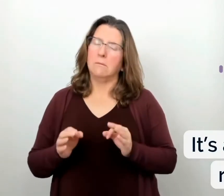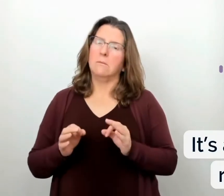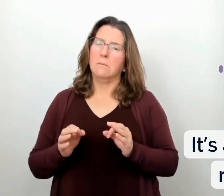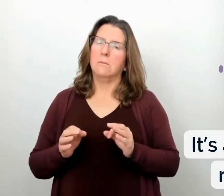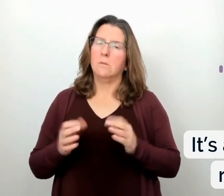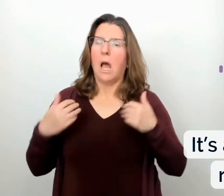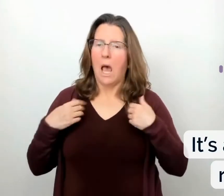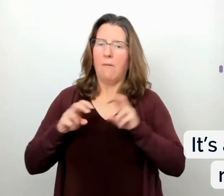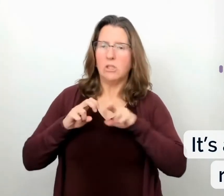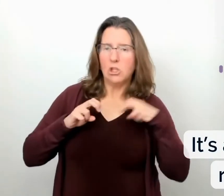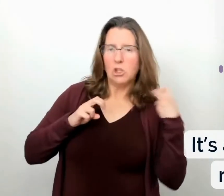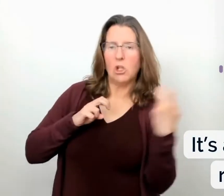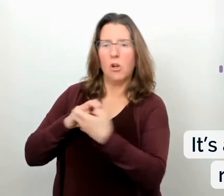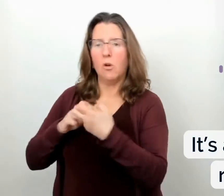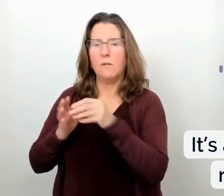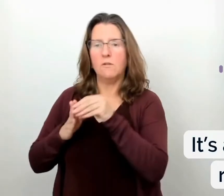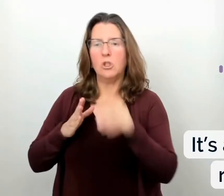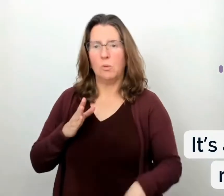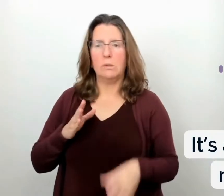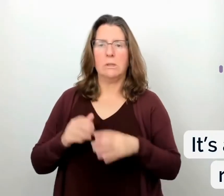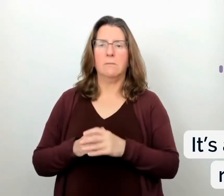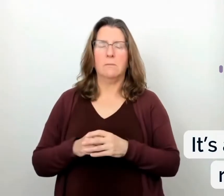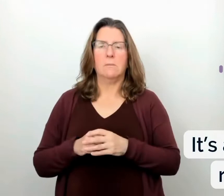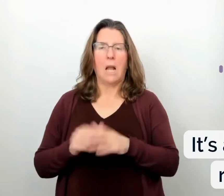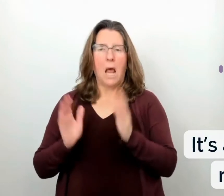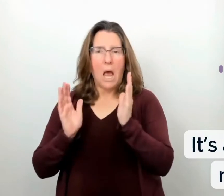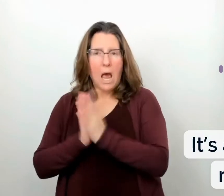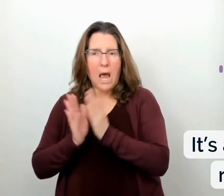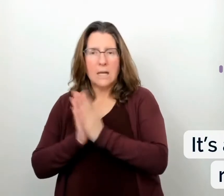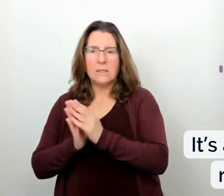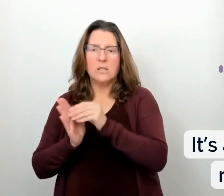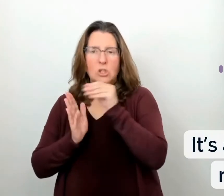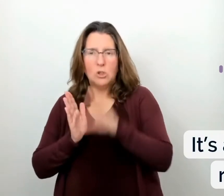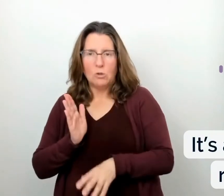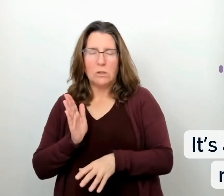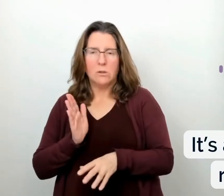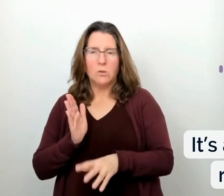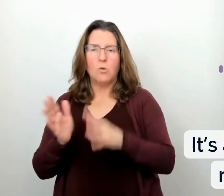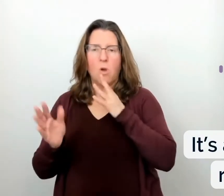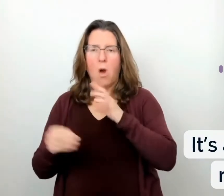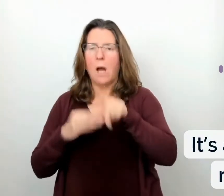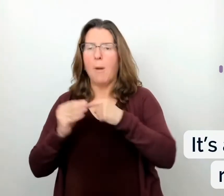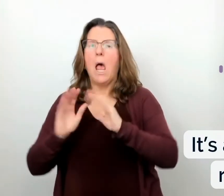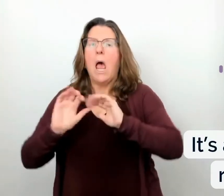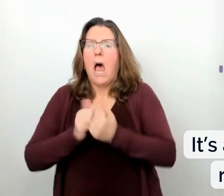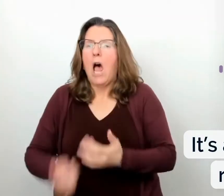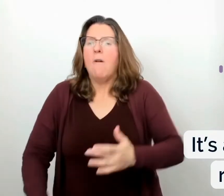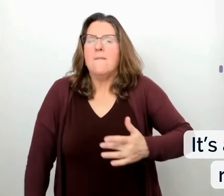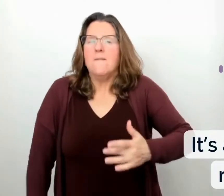Then I decided to have a group discussion. We all sat in a circle and I asked the students to share how